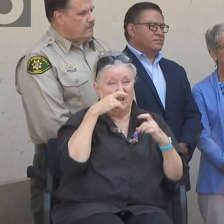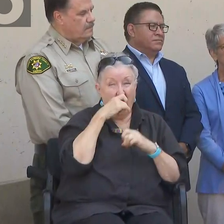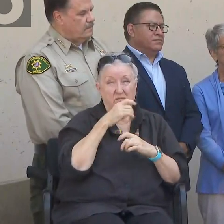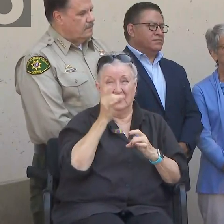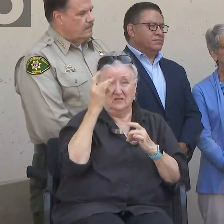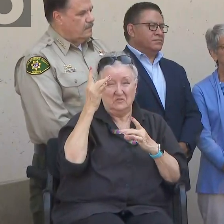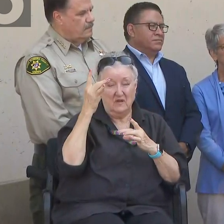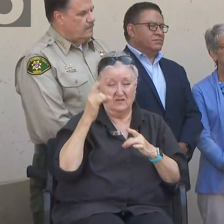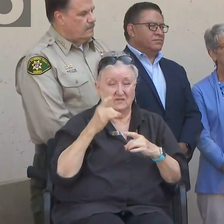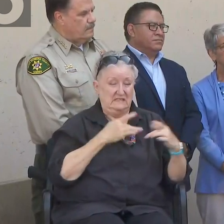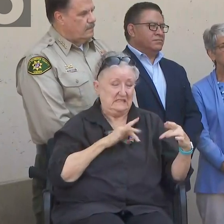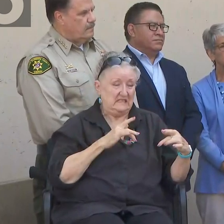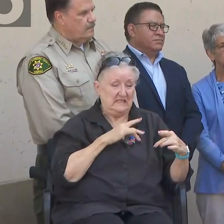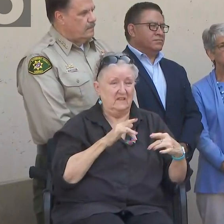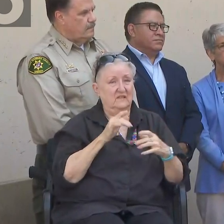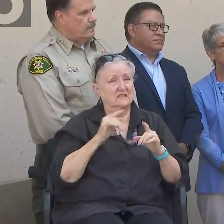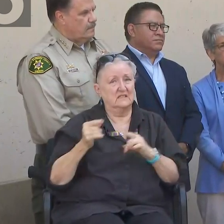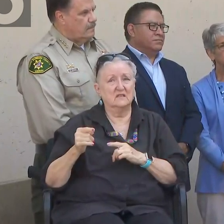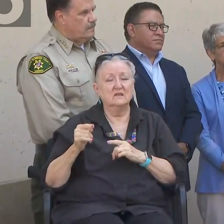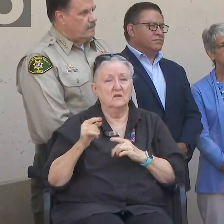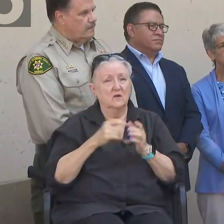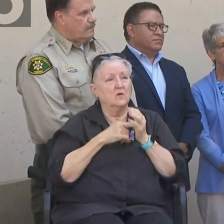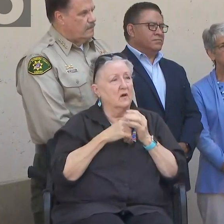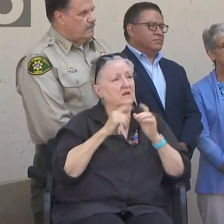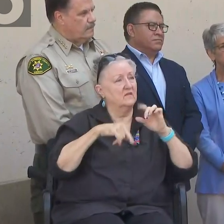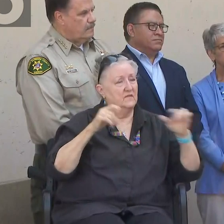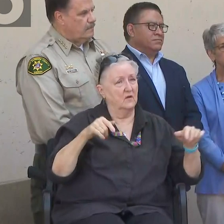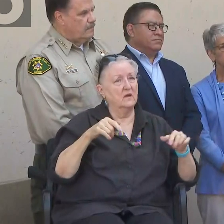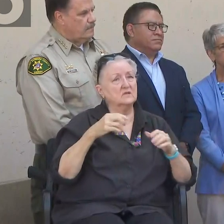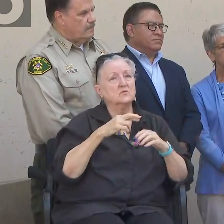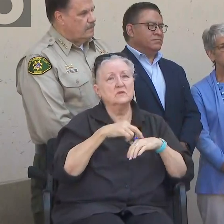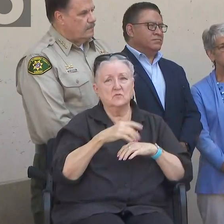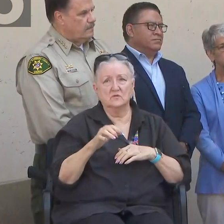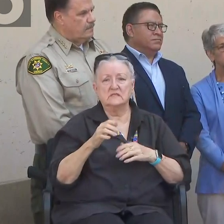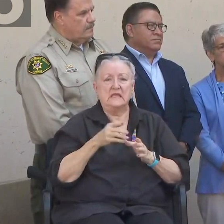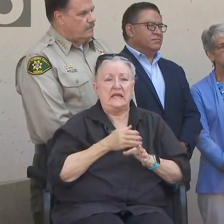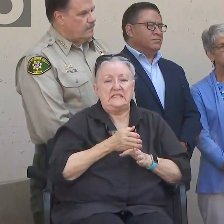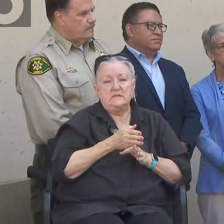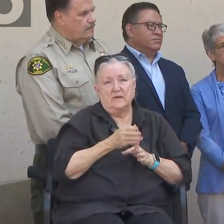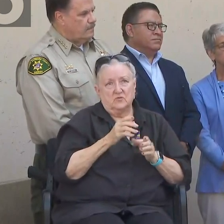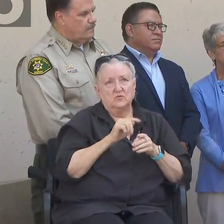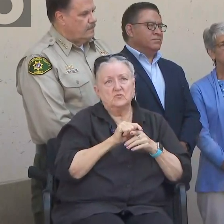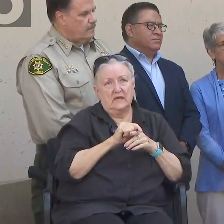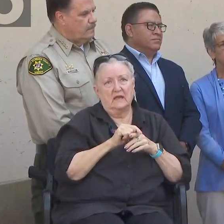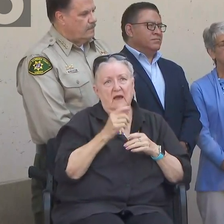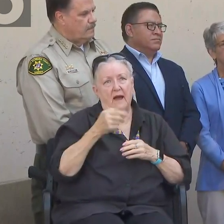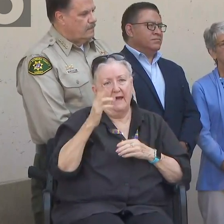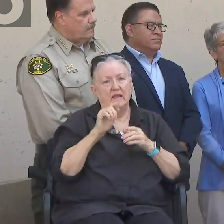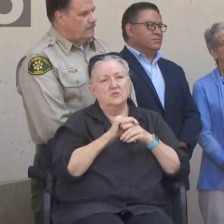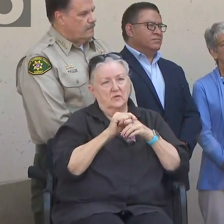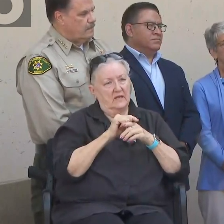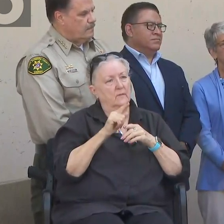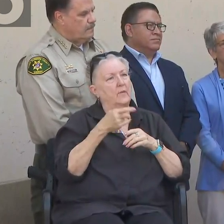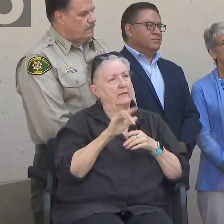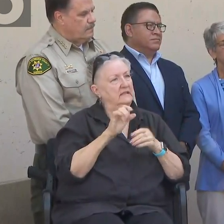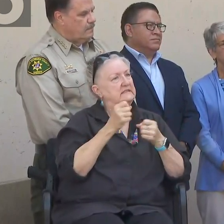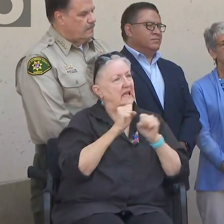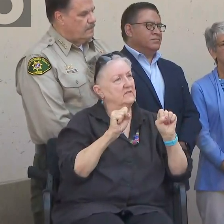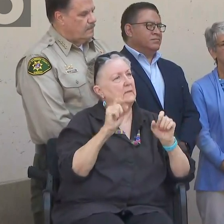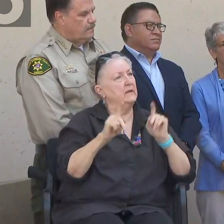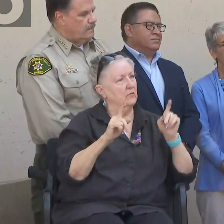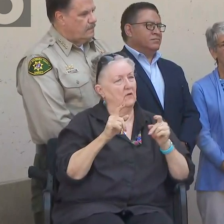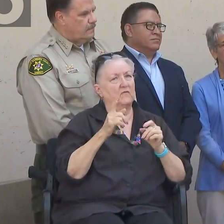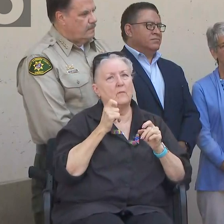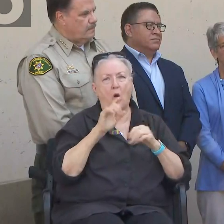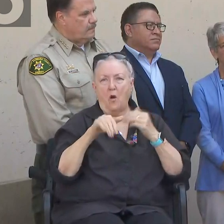and sensitive incident requiring various resources and specialized training. Highly trained public safety personnel from throughout the state are